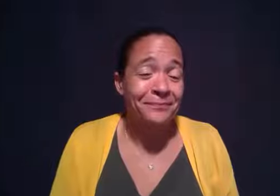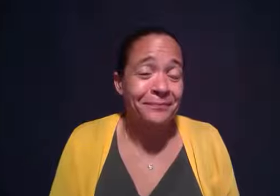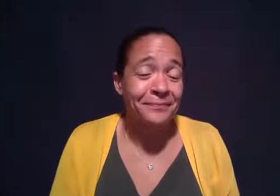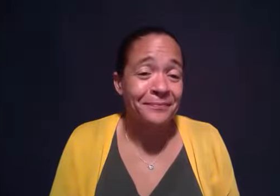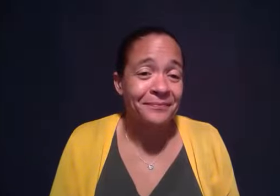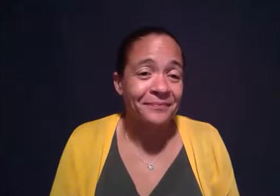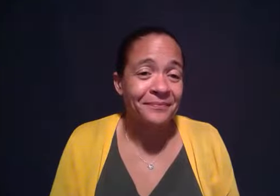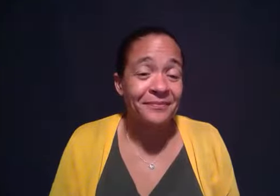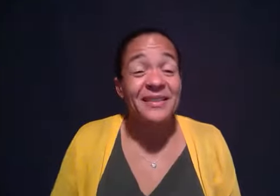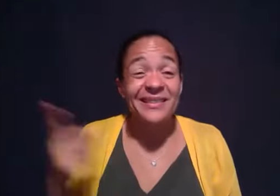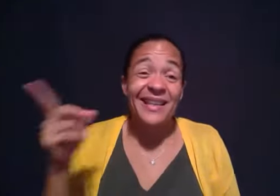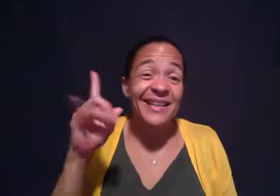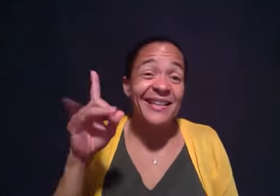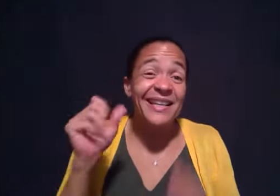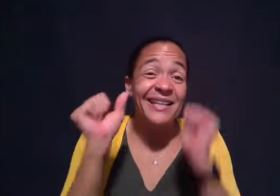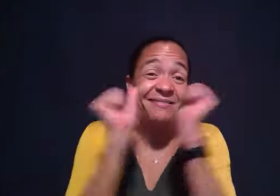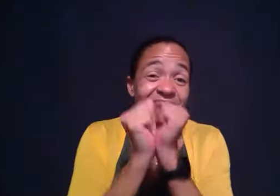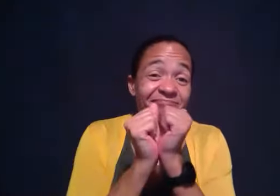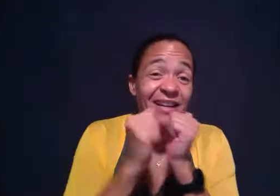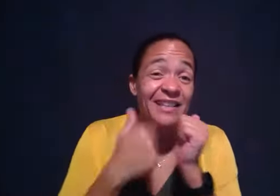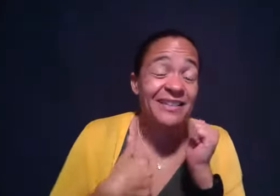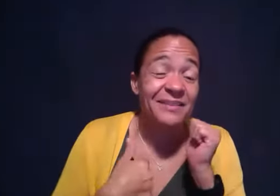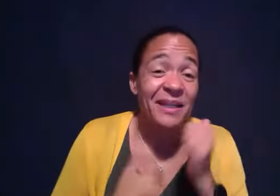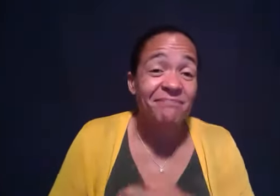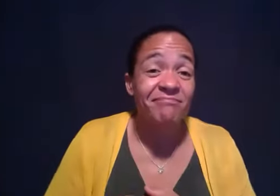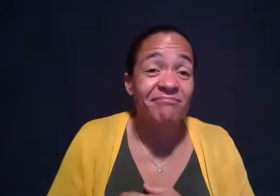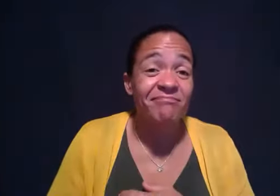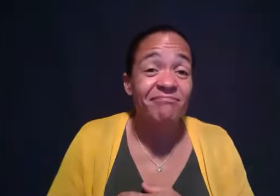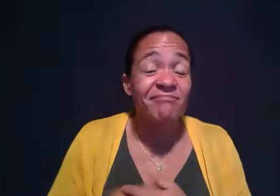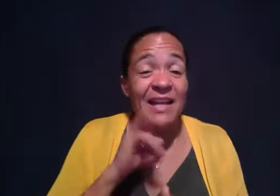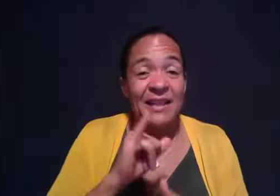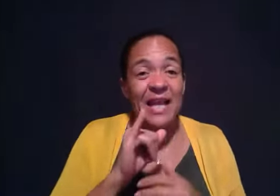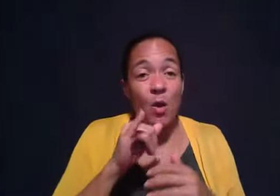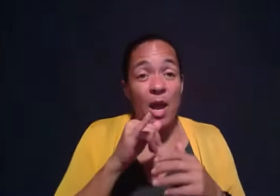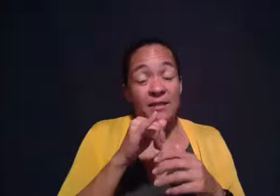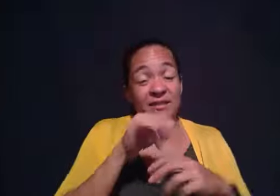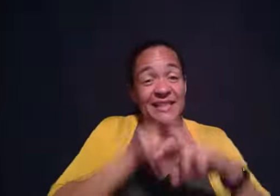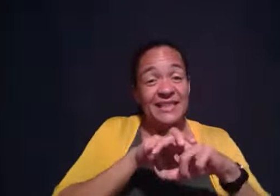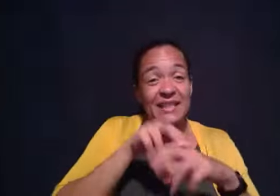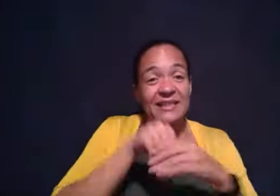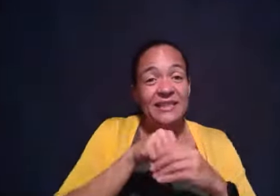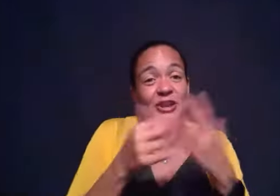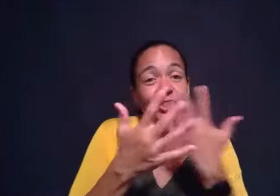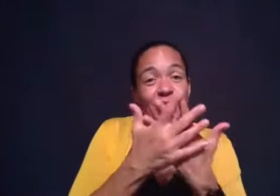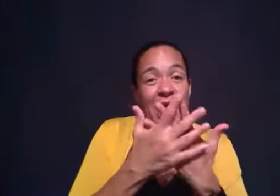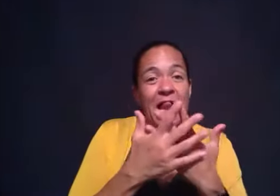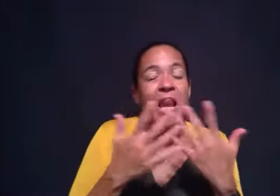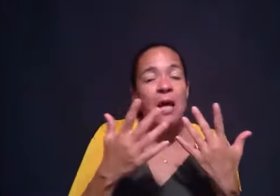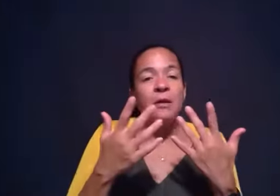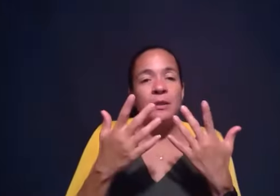me up. And I had a moment of clarity sitting in a jail cell. And that moment of